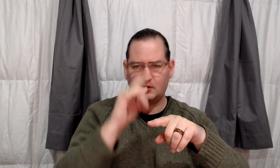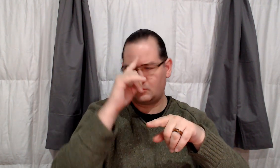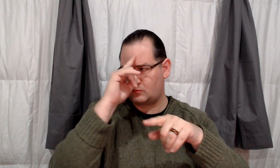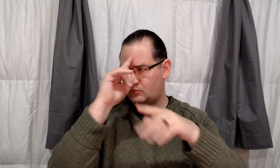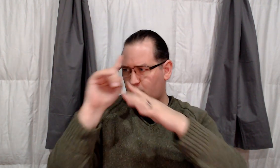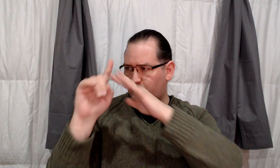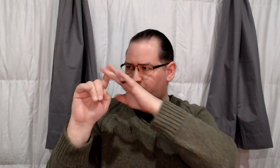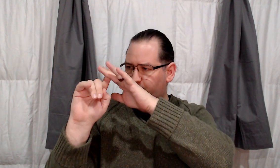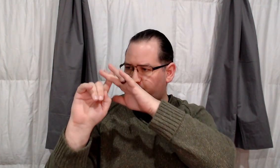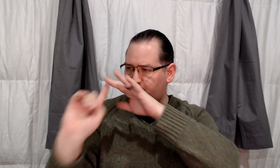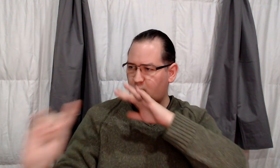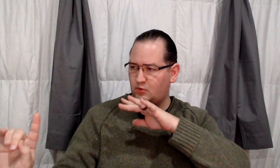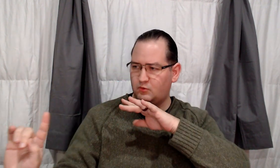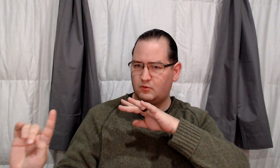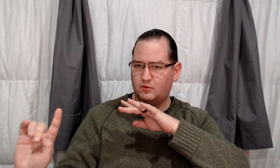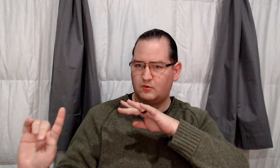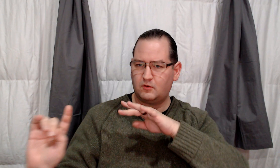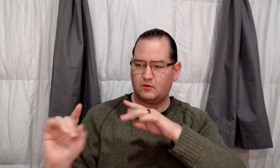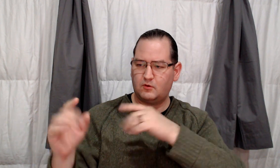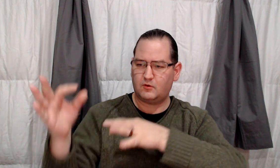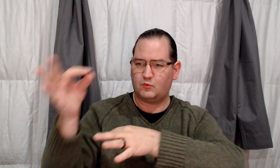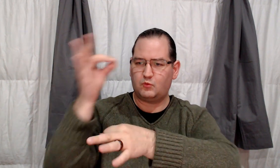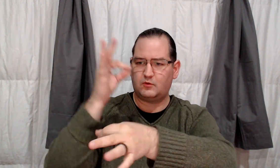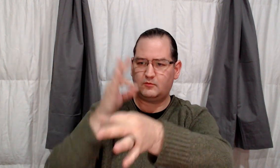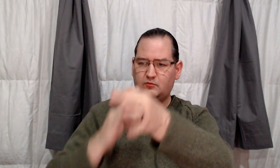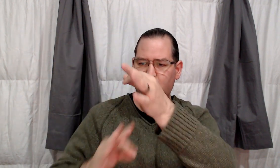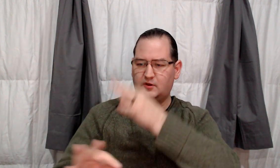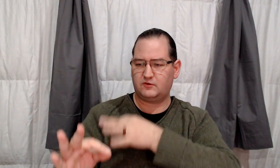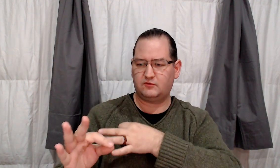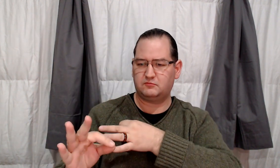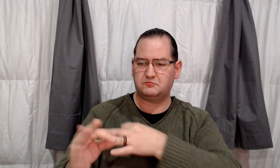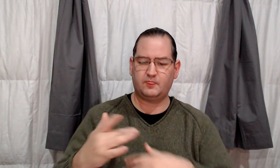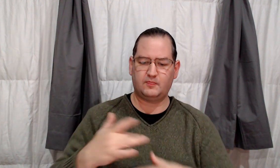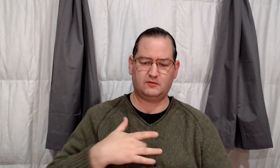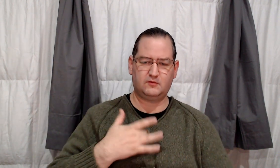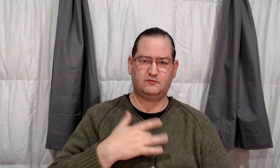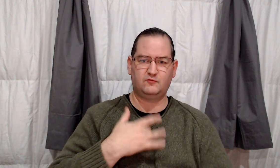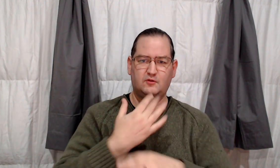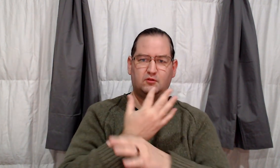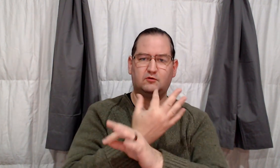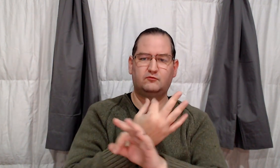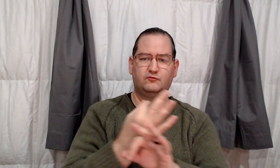replaced by a feeling of freedom as you drift deeper, deeper down now.